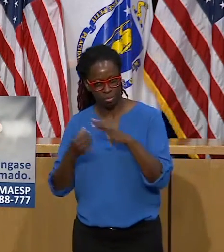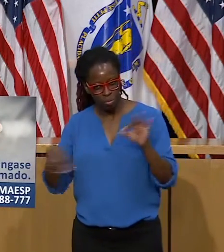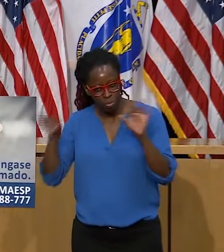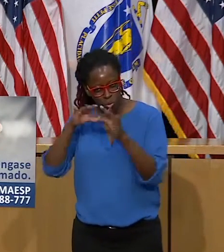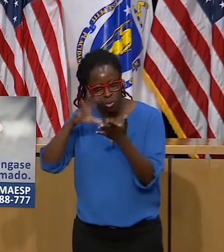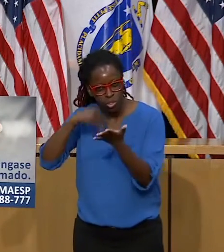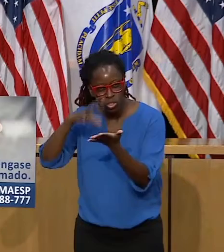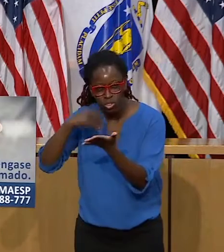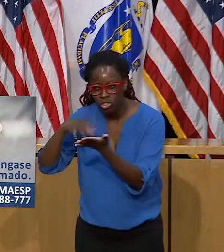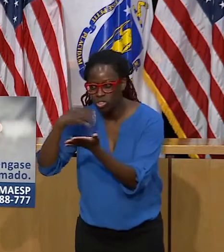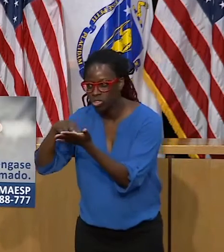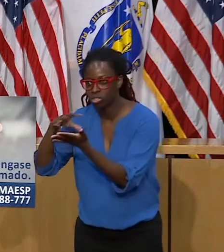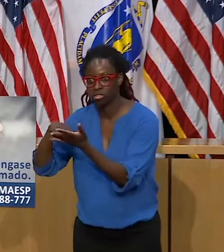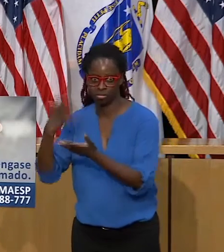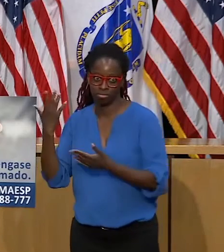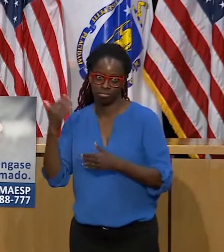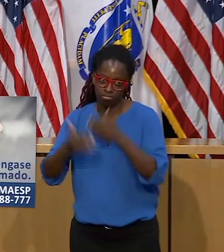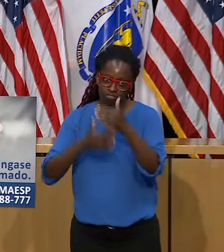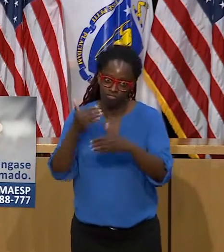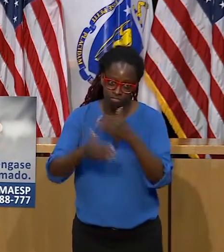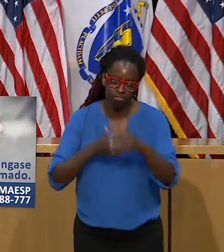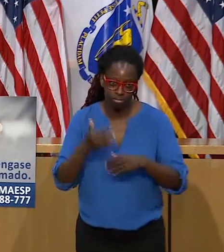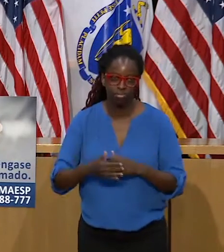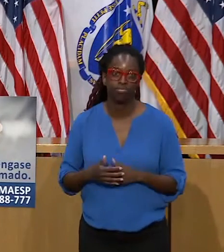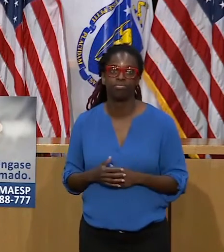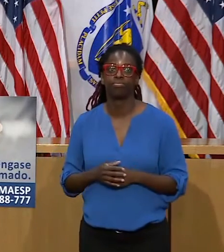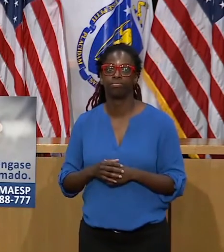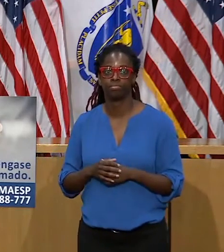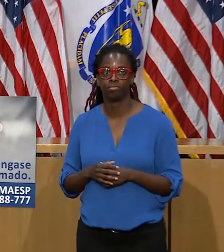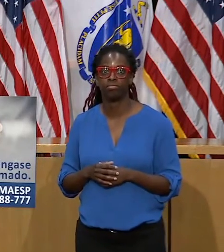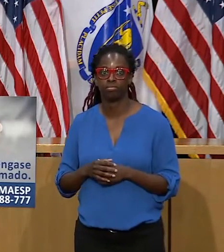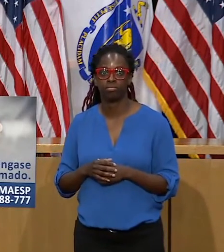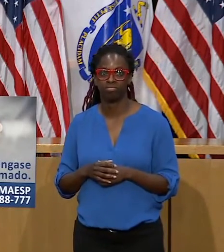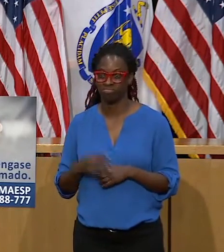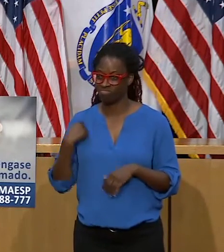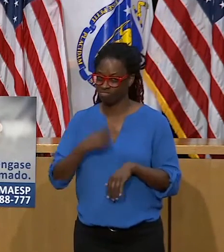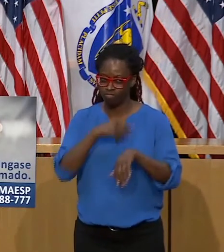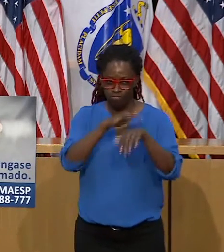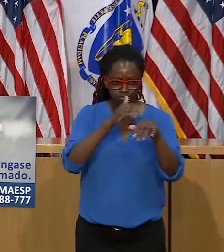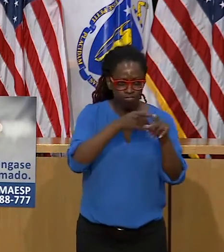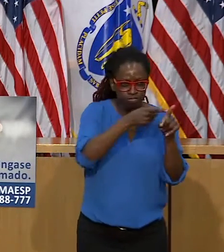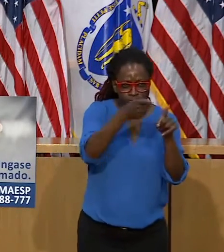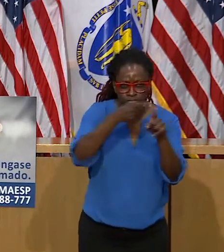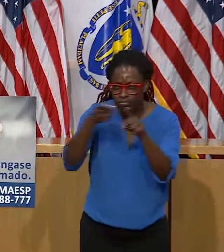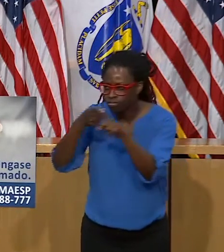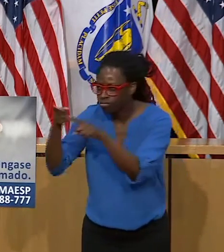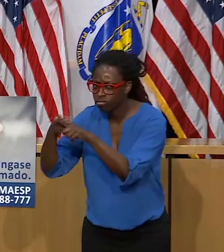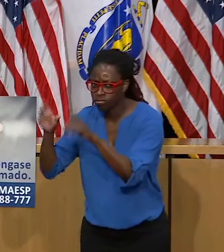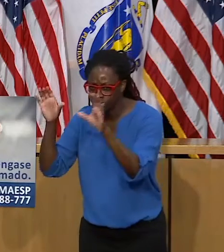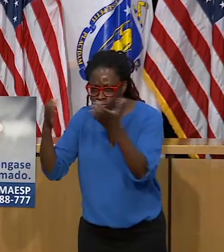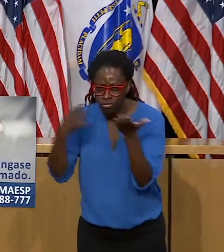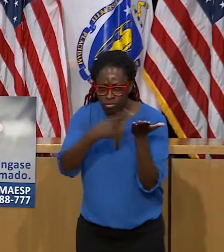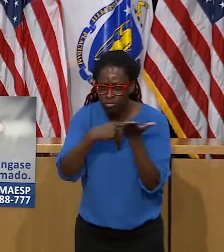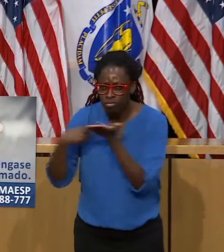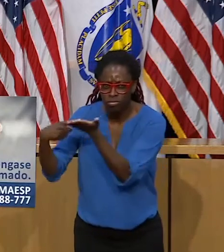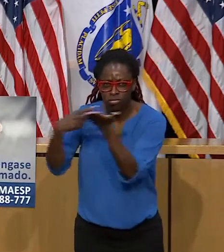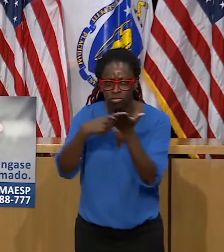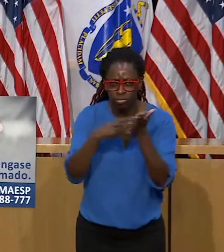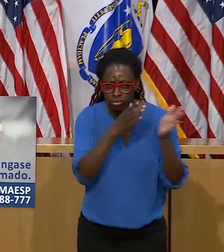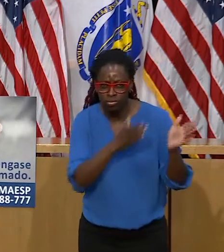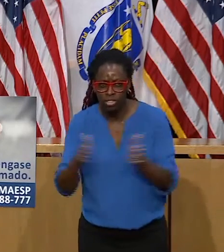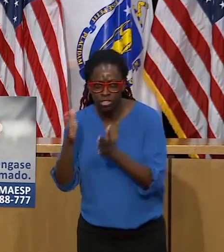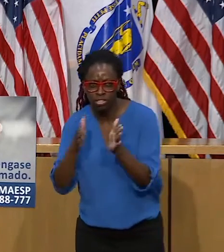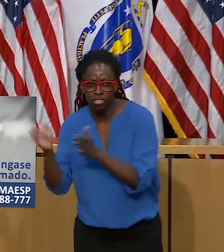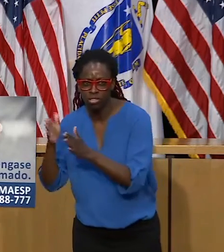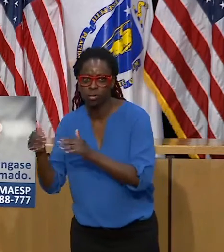conversations with medical experts, school administrators, and other education stakeholders. Commissioner Jeff Riley and his team worked with